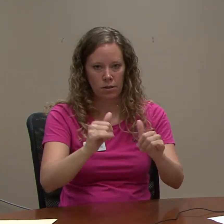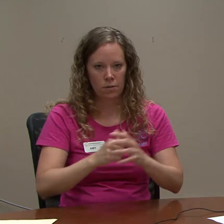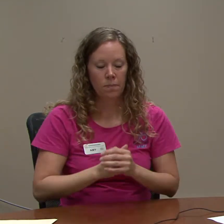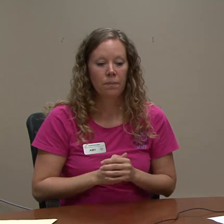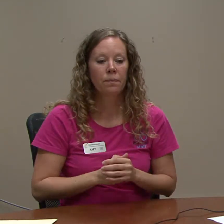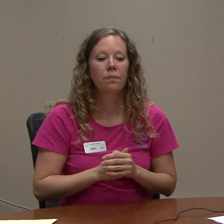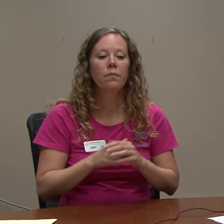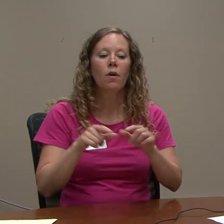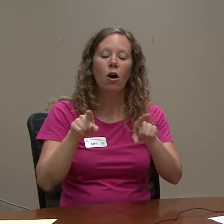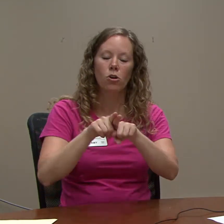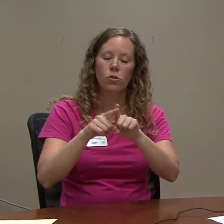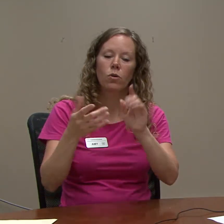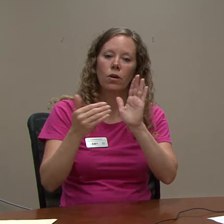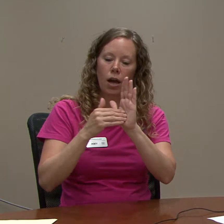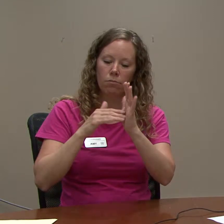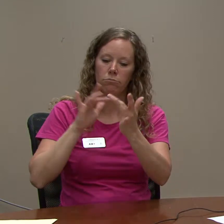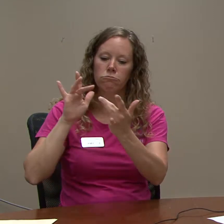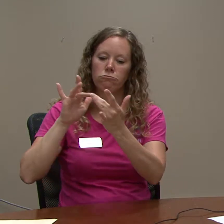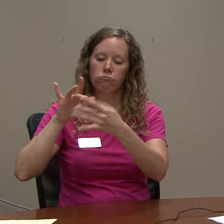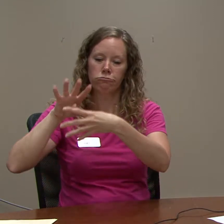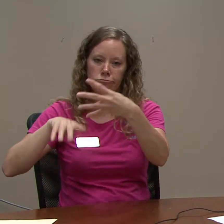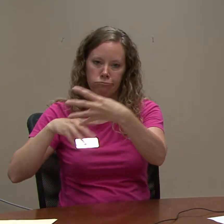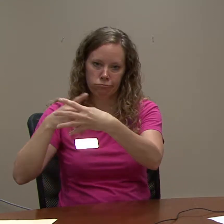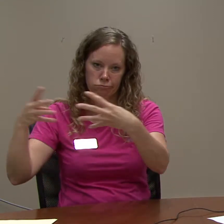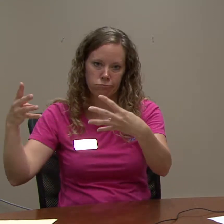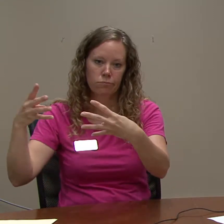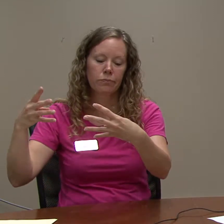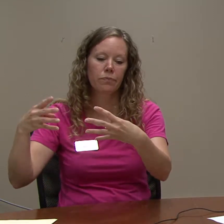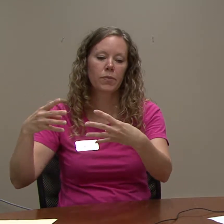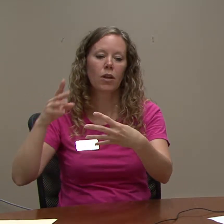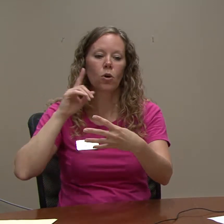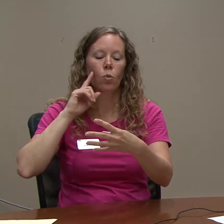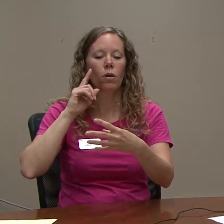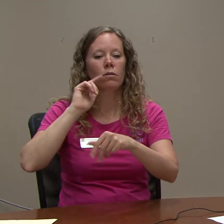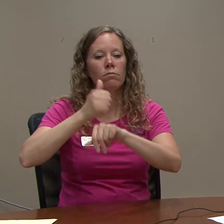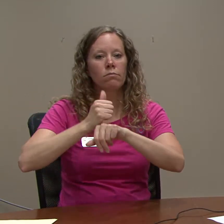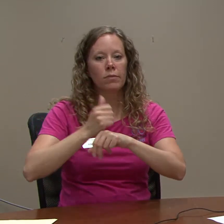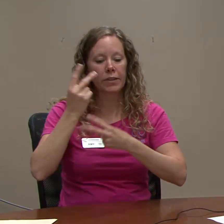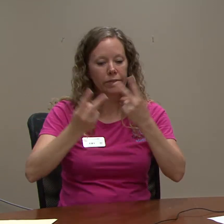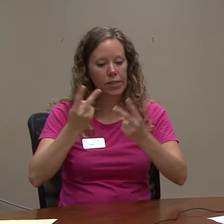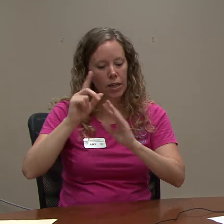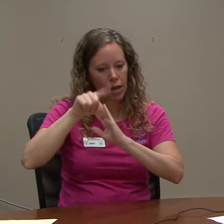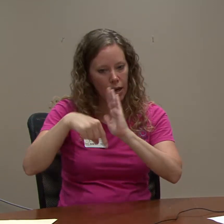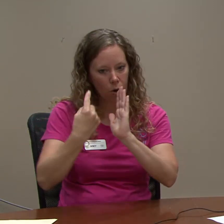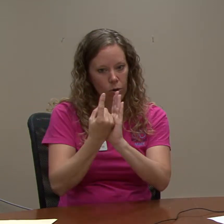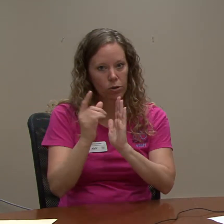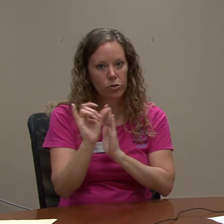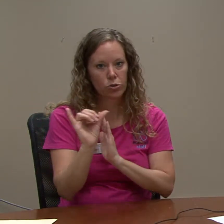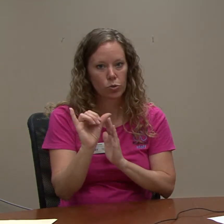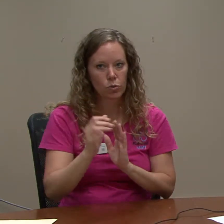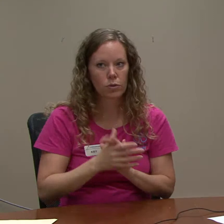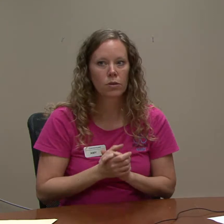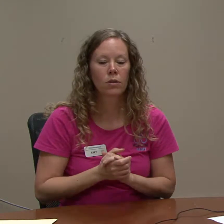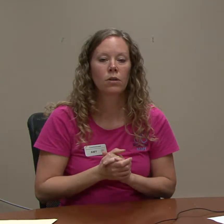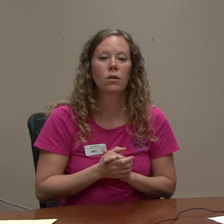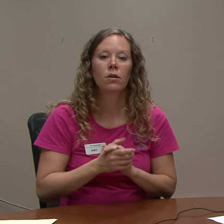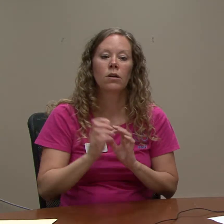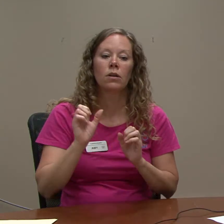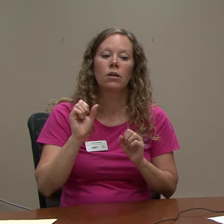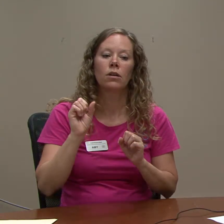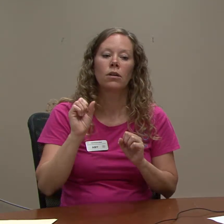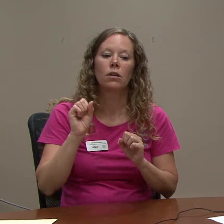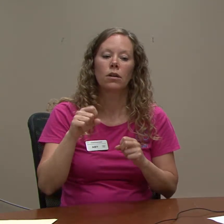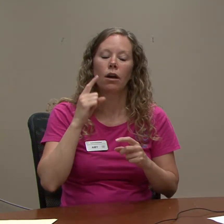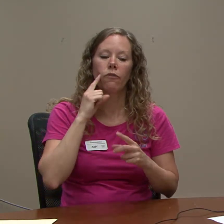Scheduling of visits required. We will identify visiting hours at that time, and that we will be so that we can allow for